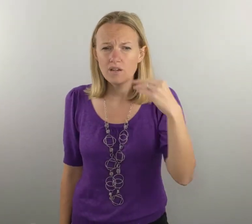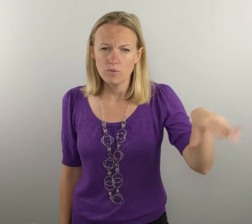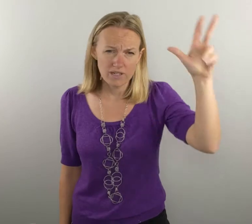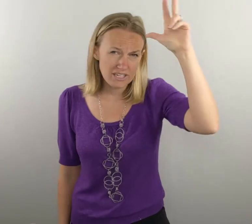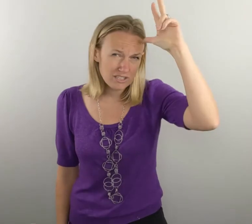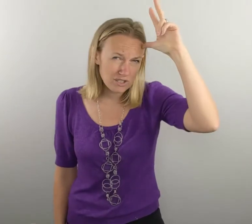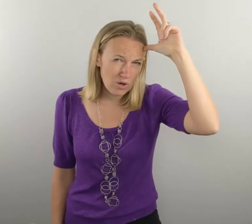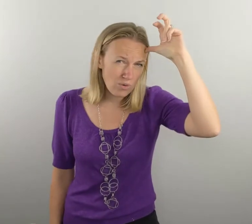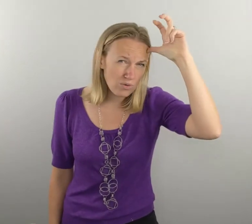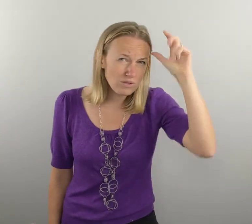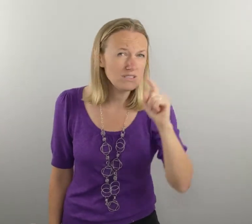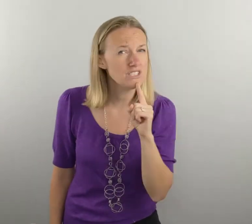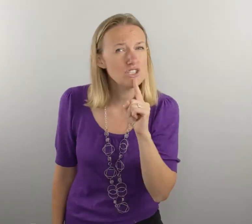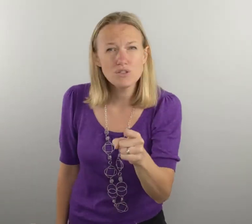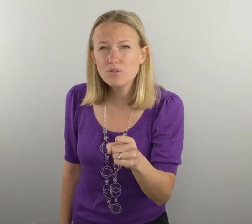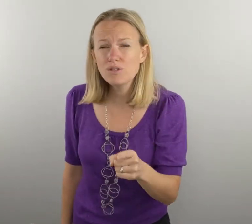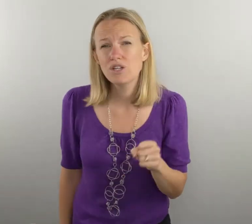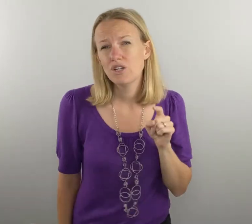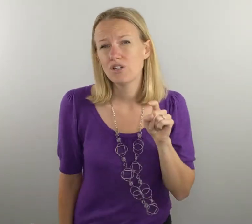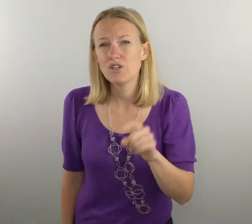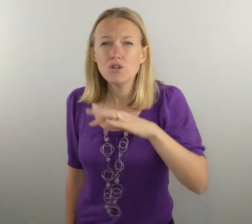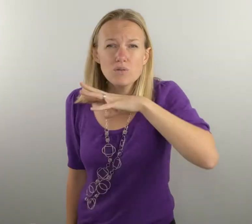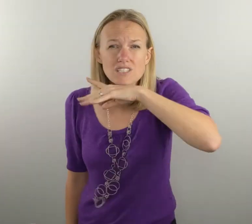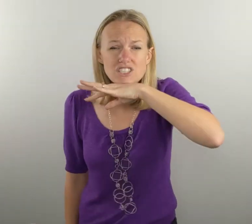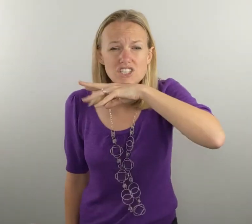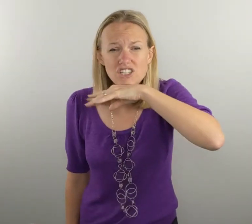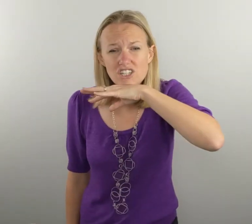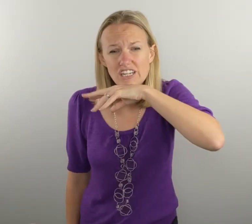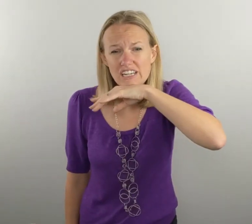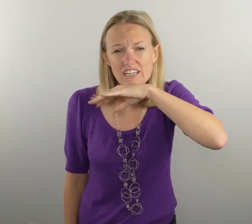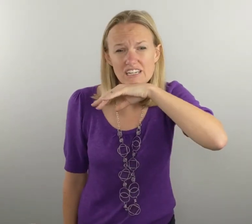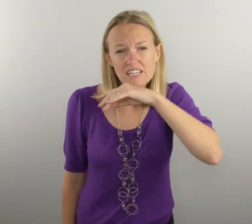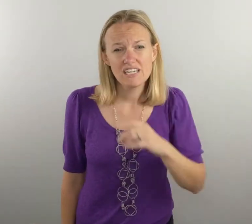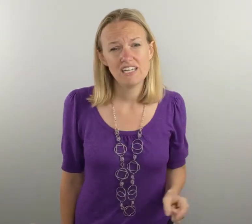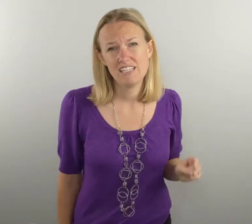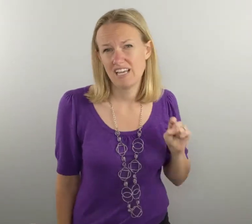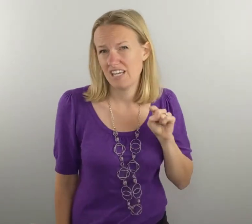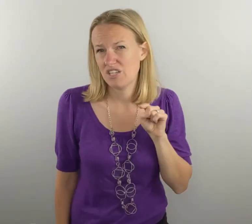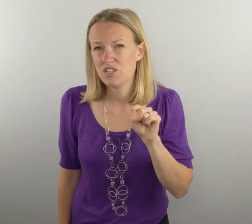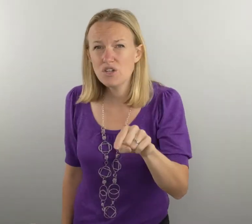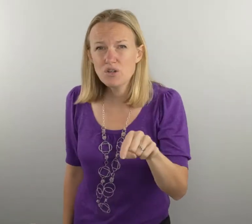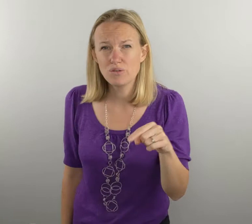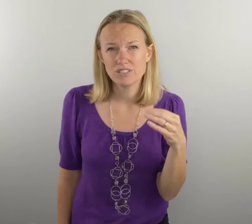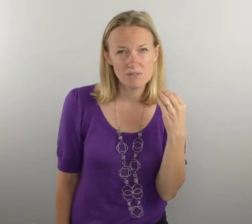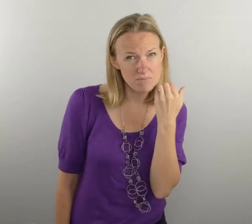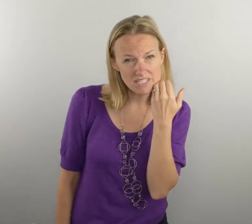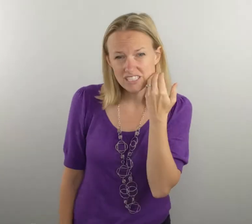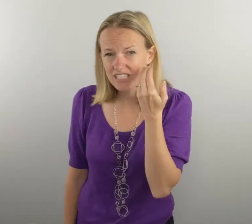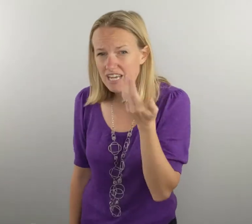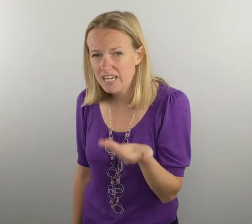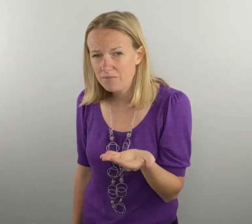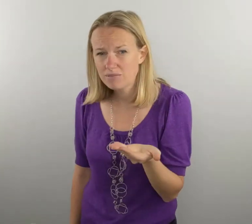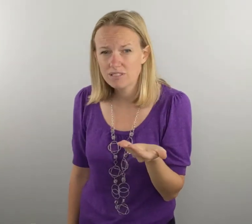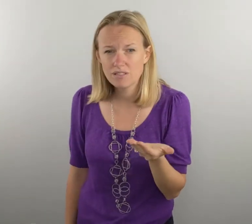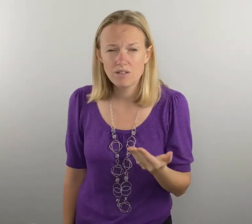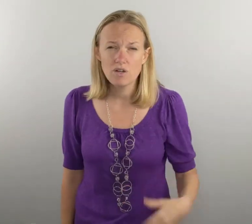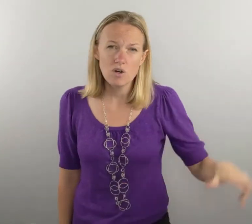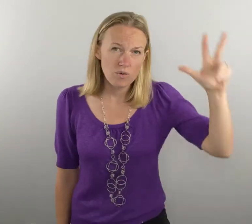When he told you you were dirty and that you should be ashamed. when